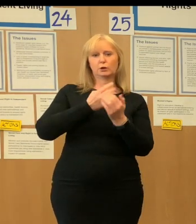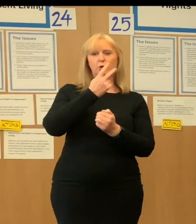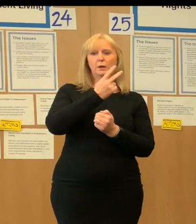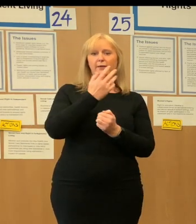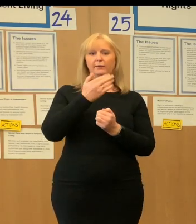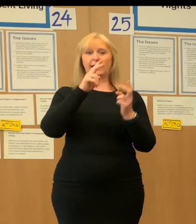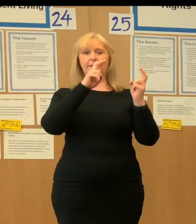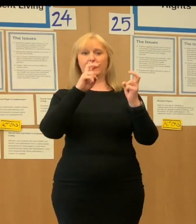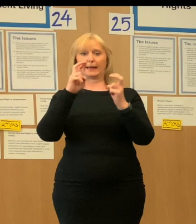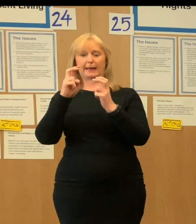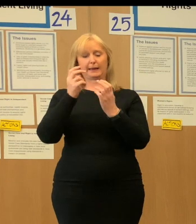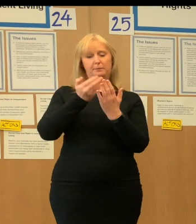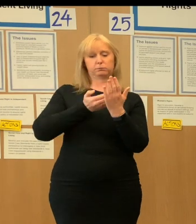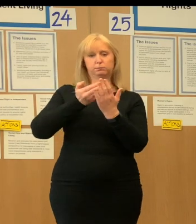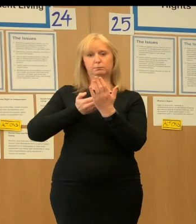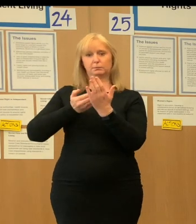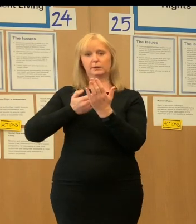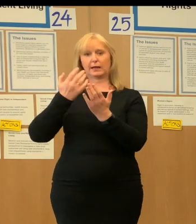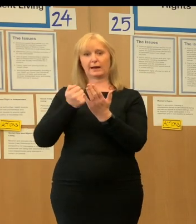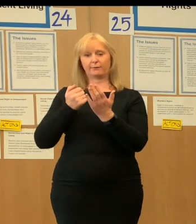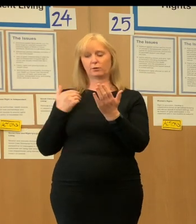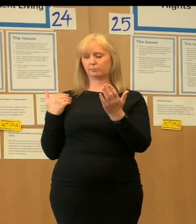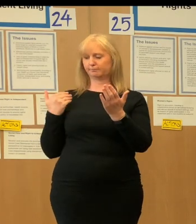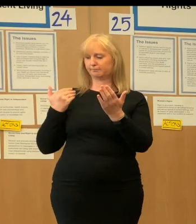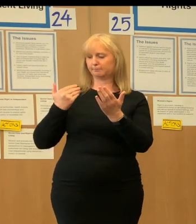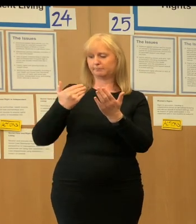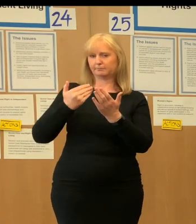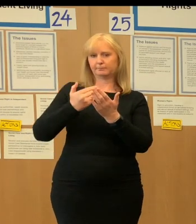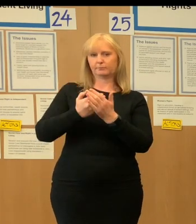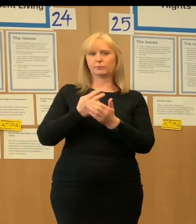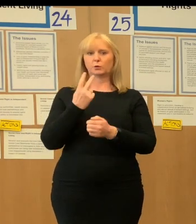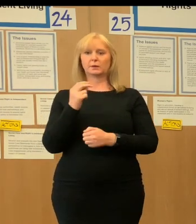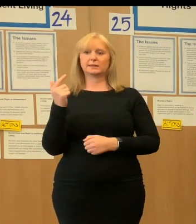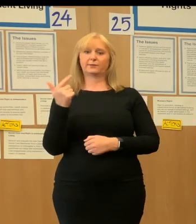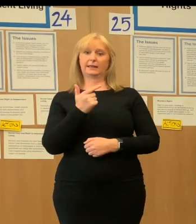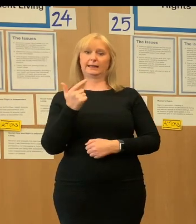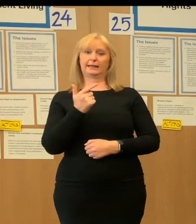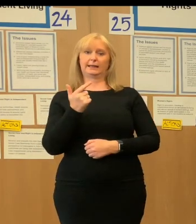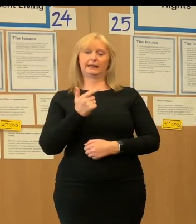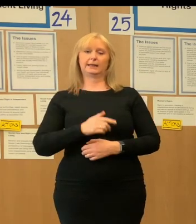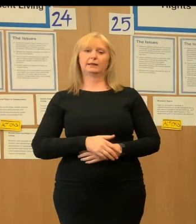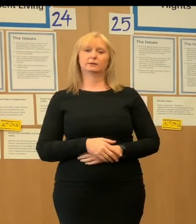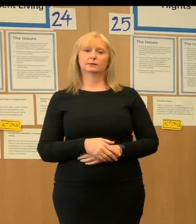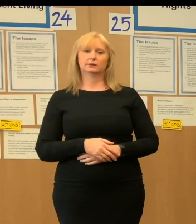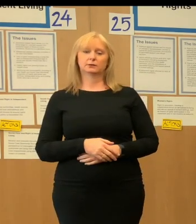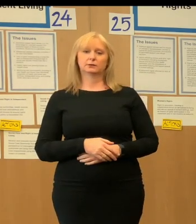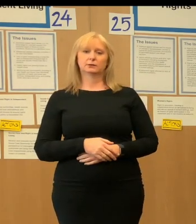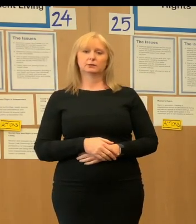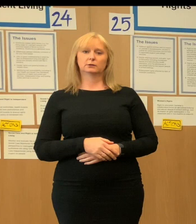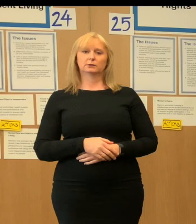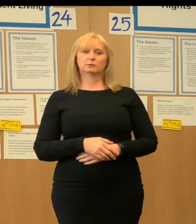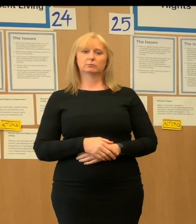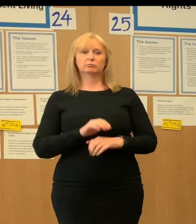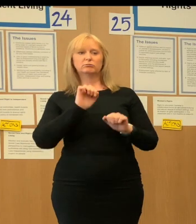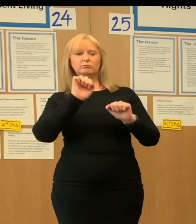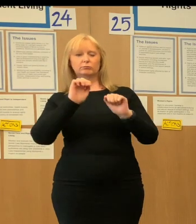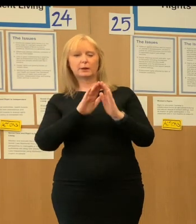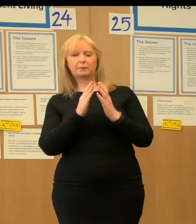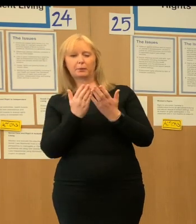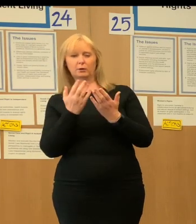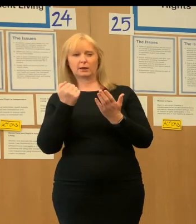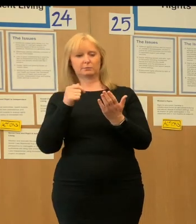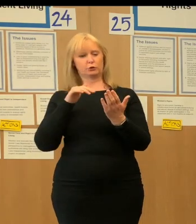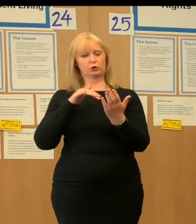we identified through that kind of participation process in 2017. And altogether, what you have in your booklets and what's around the